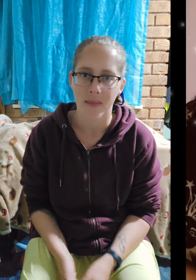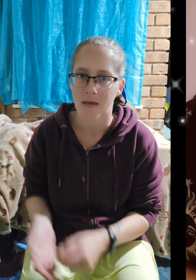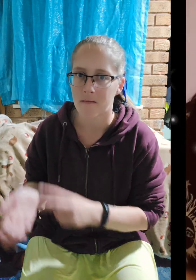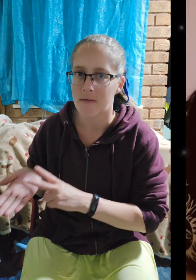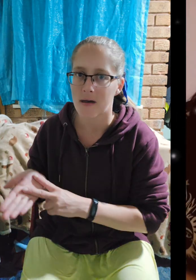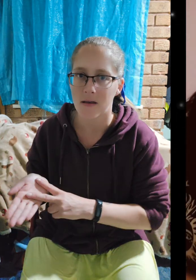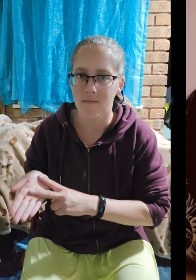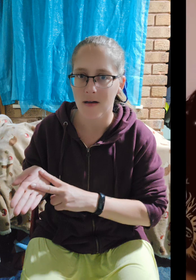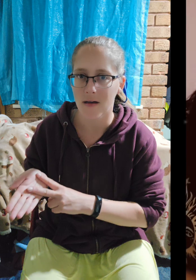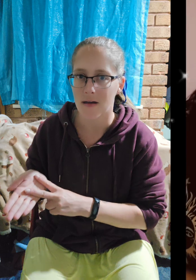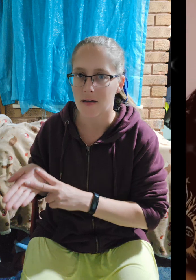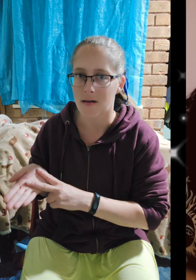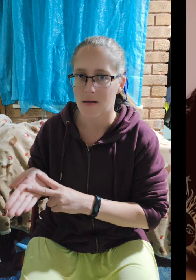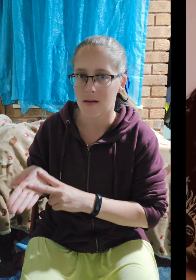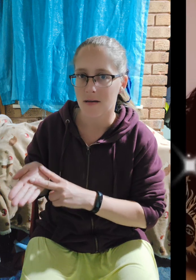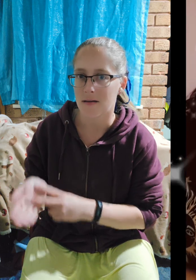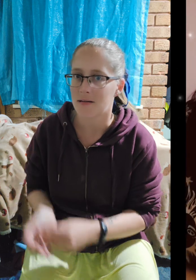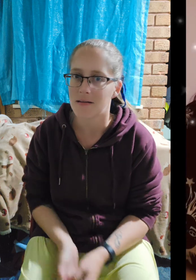Valerie?